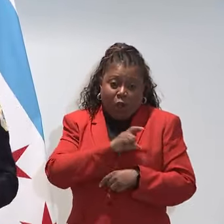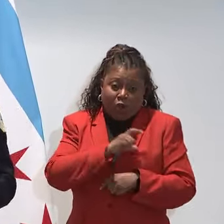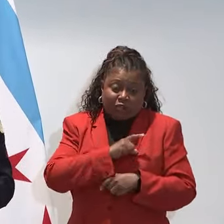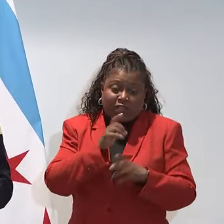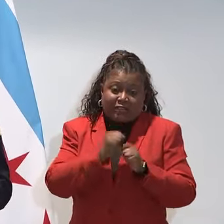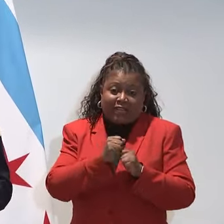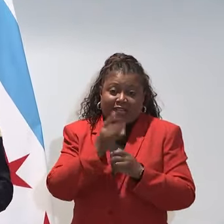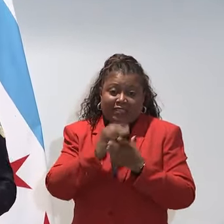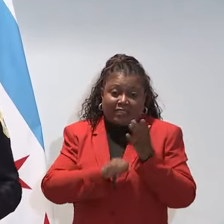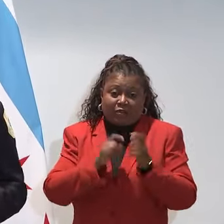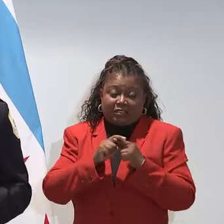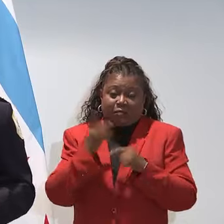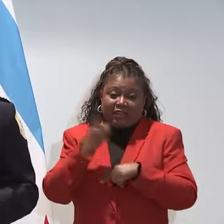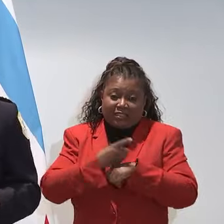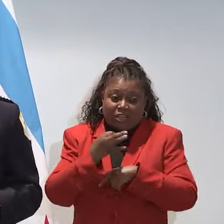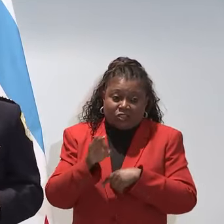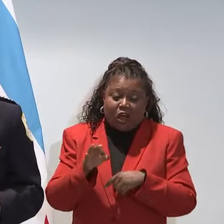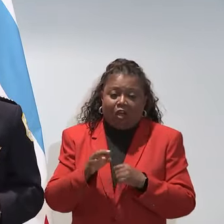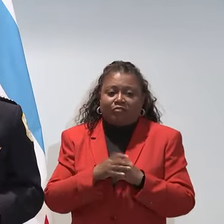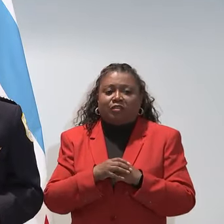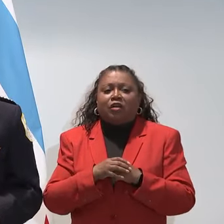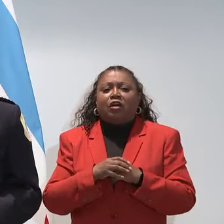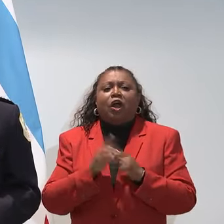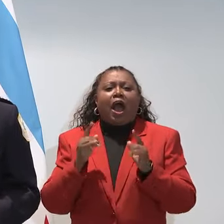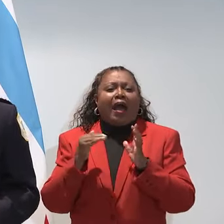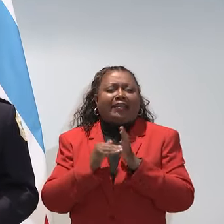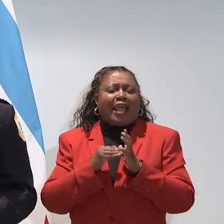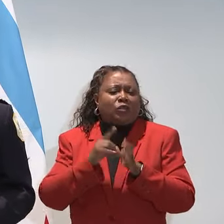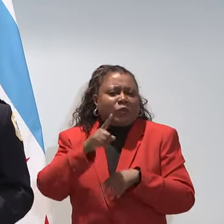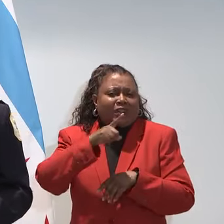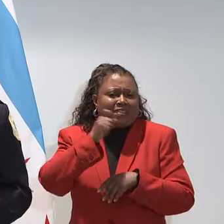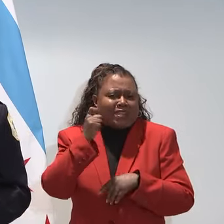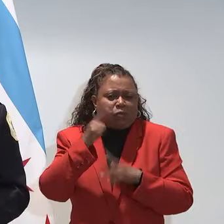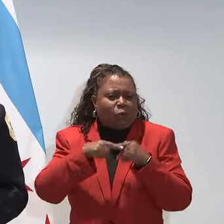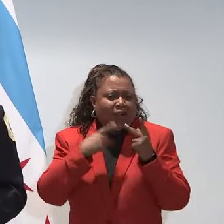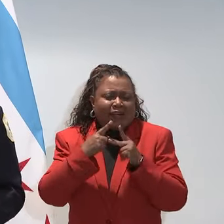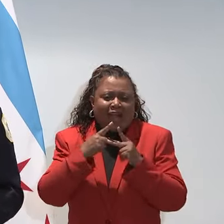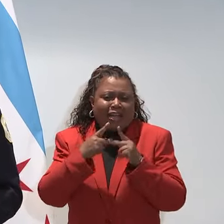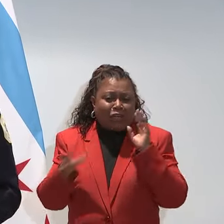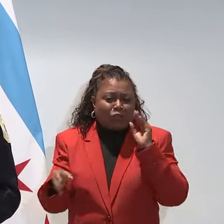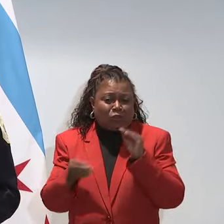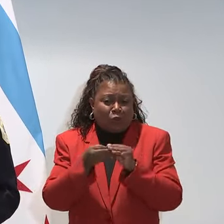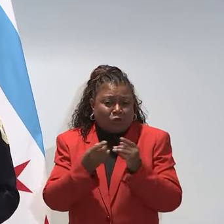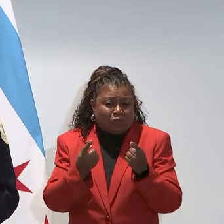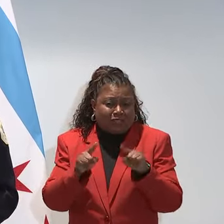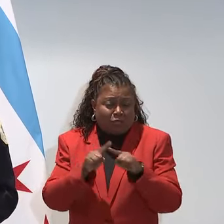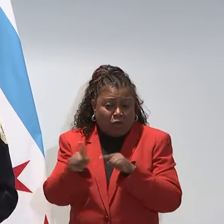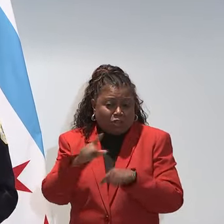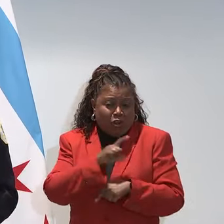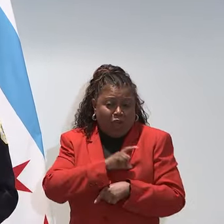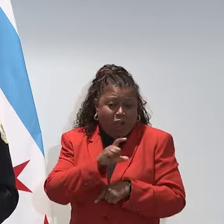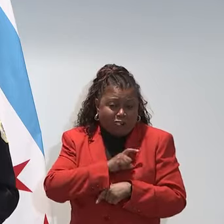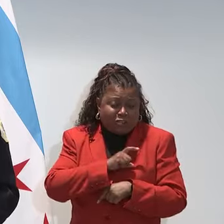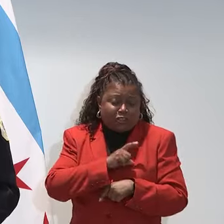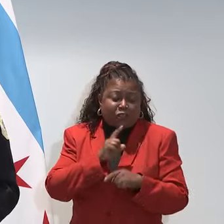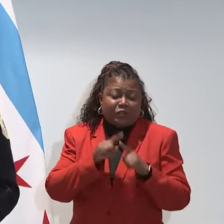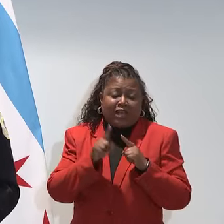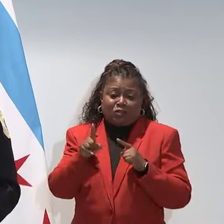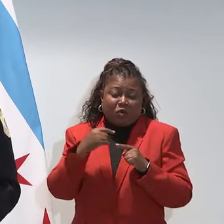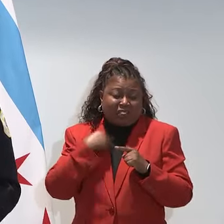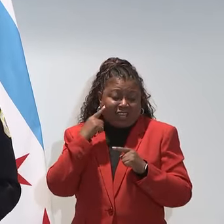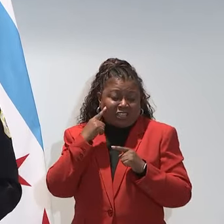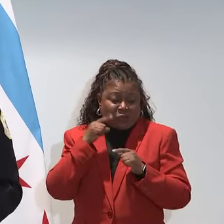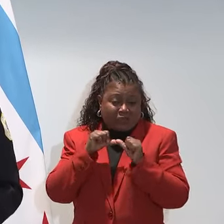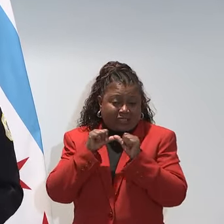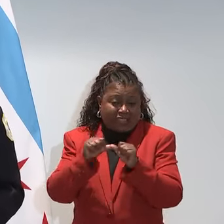and taking away some of the days off. Going into the summer, what kind of toll do you think that's going to take on your officers, and do you think you